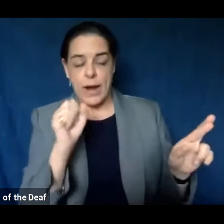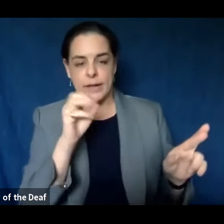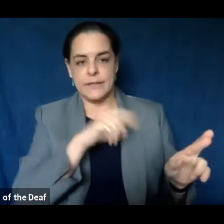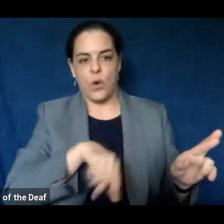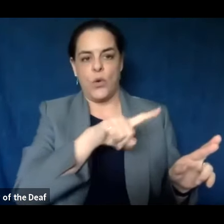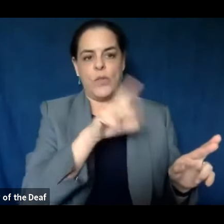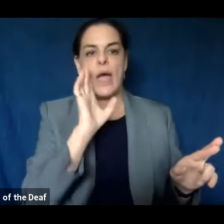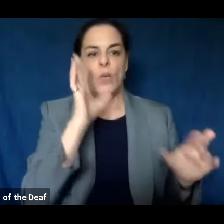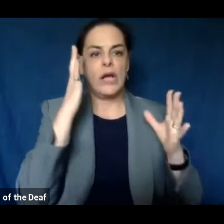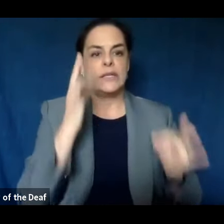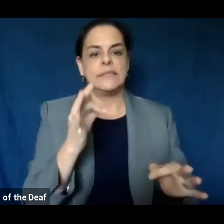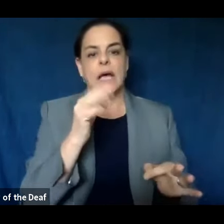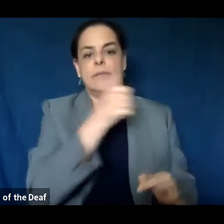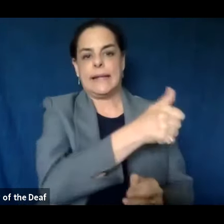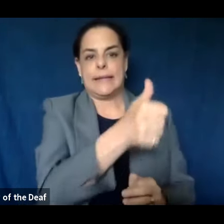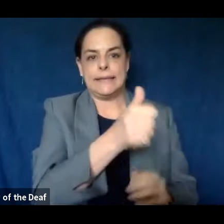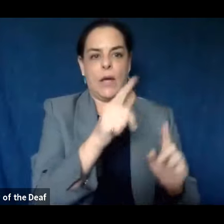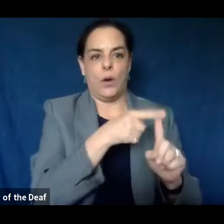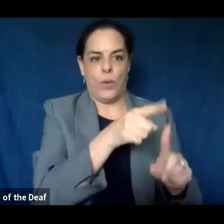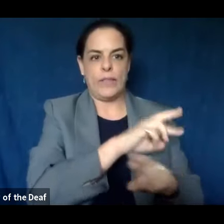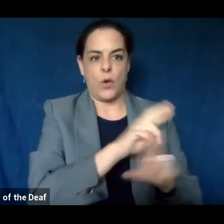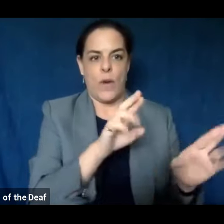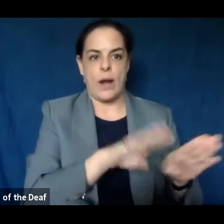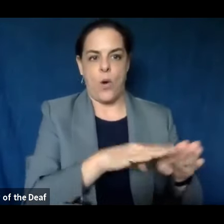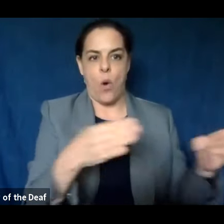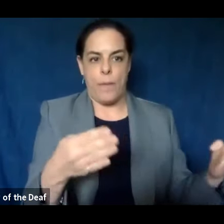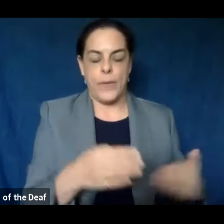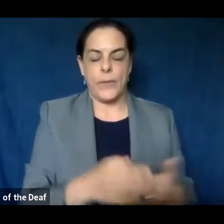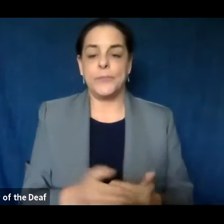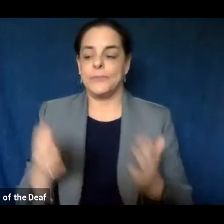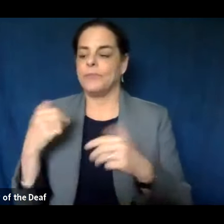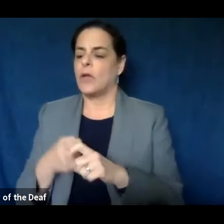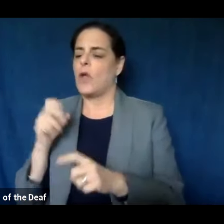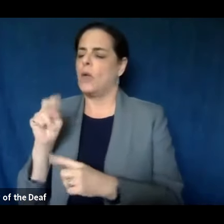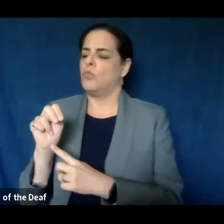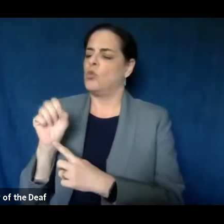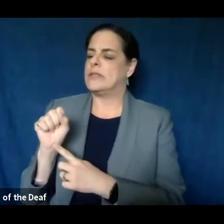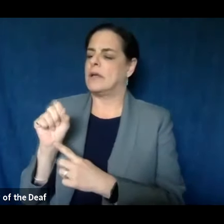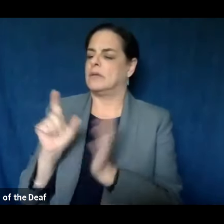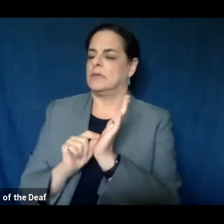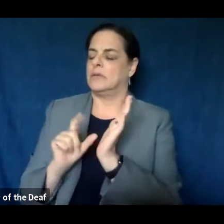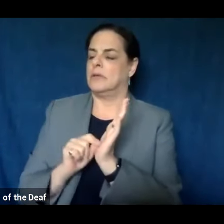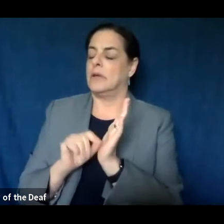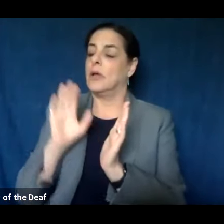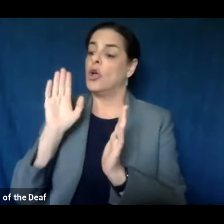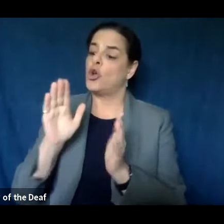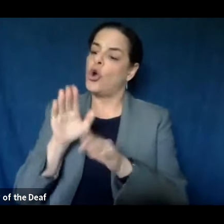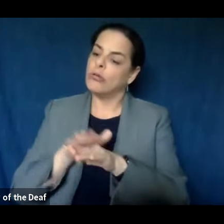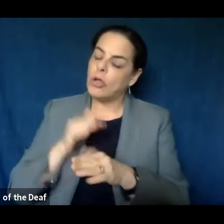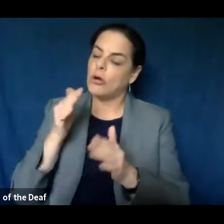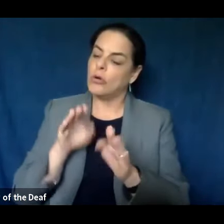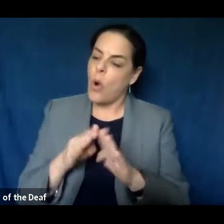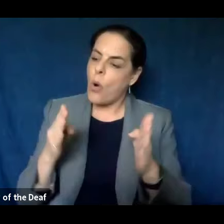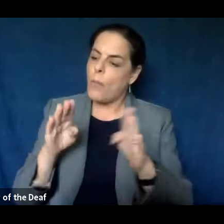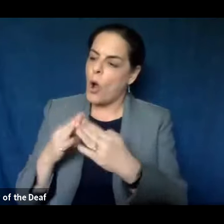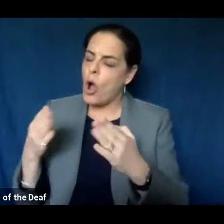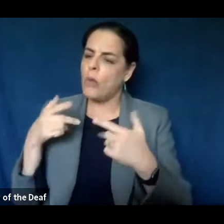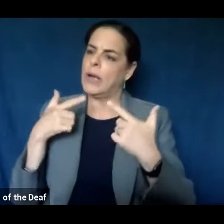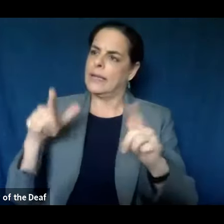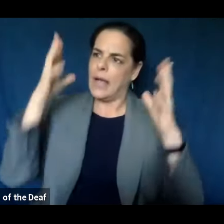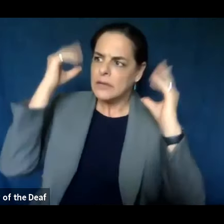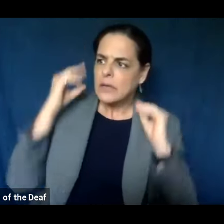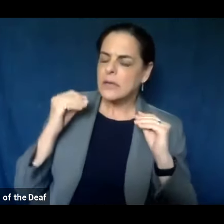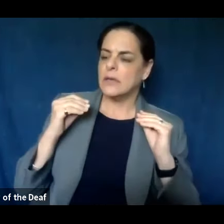their readiness when they can do that. From the Sentinel, your phased reopening specifically allows restaurants, hair salons, and other